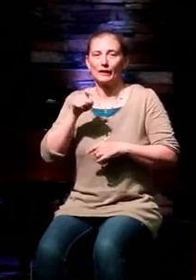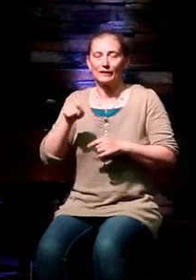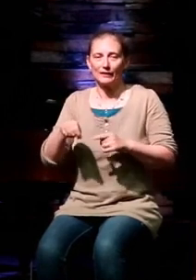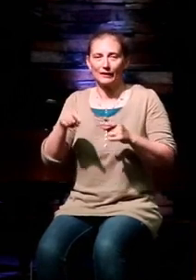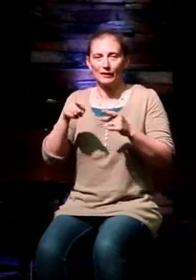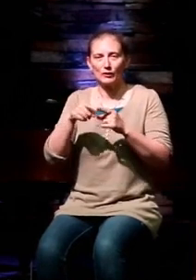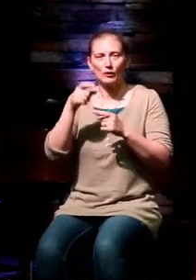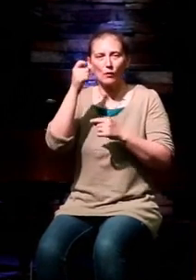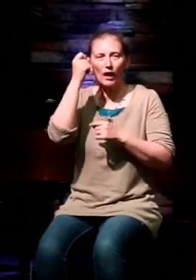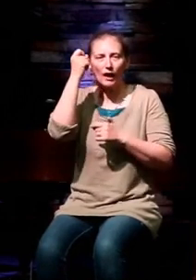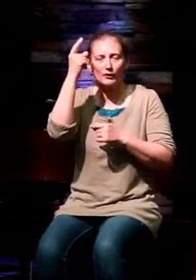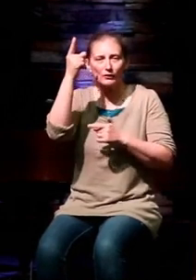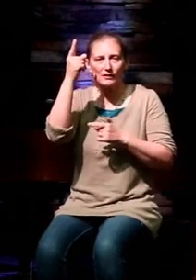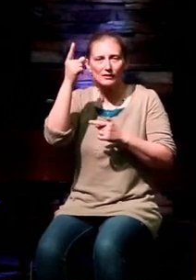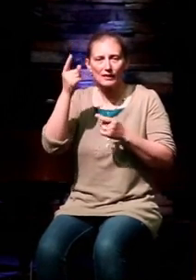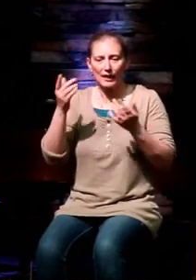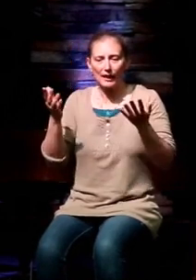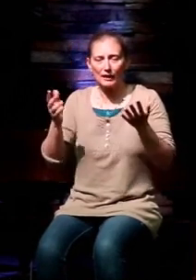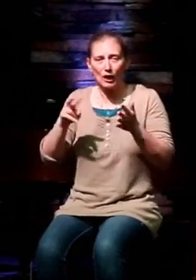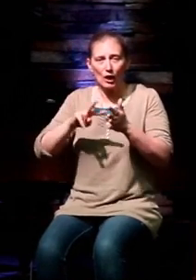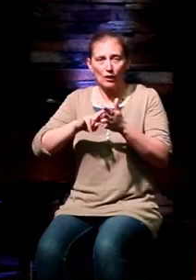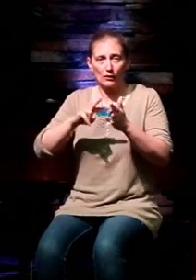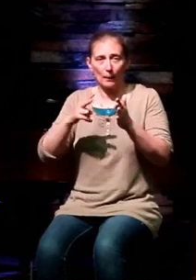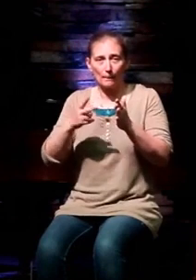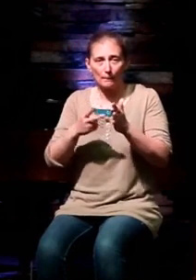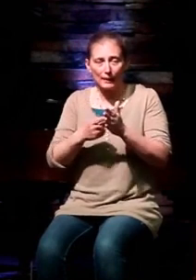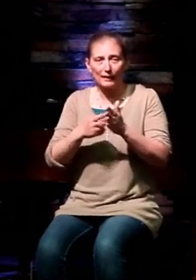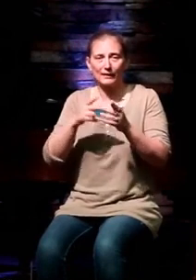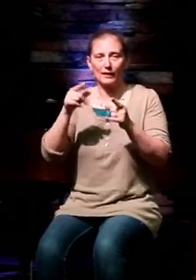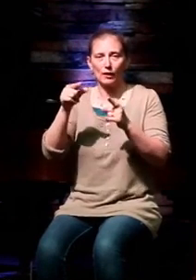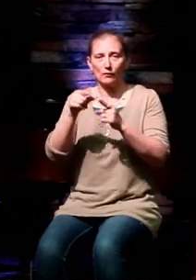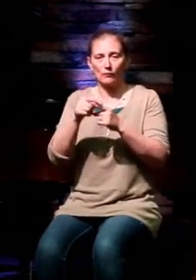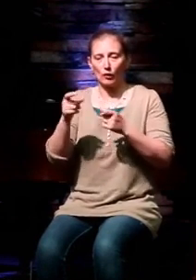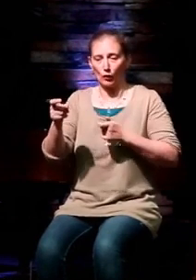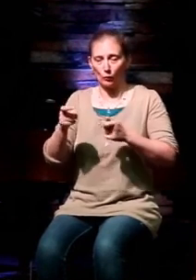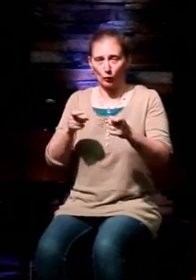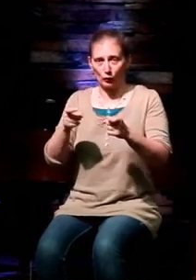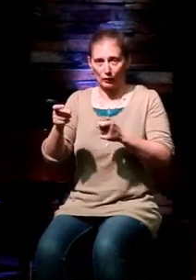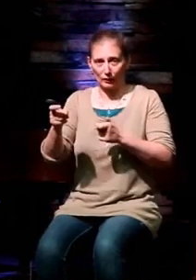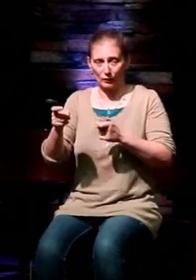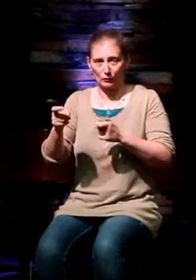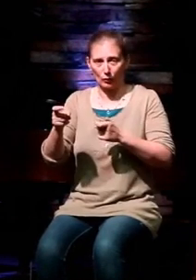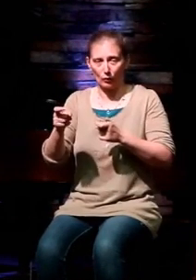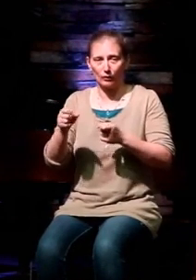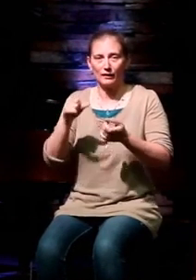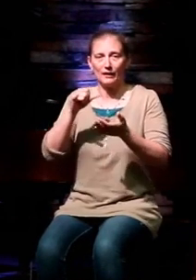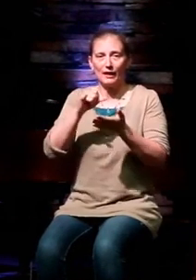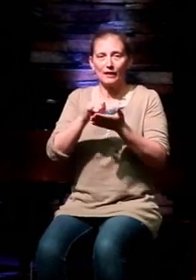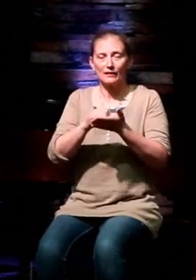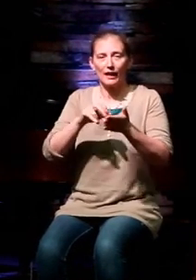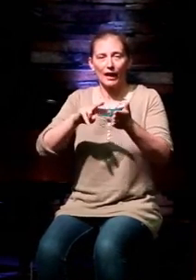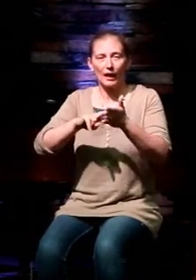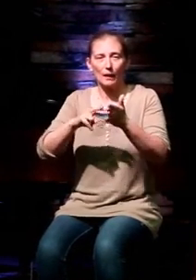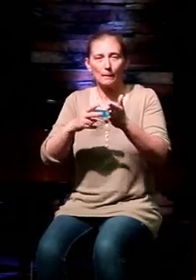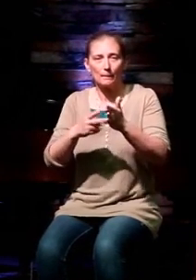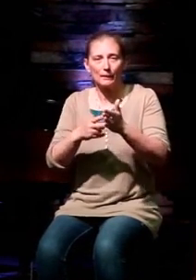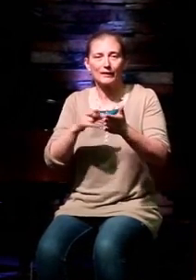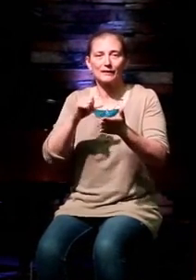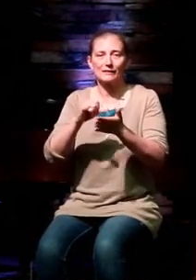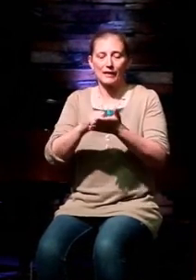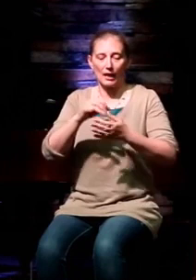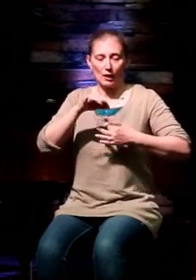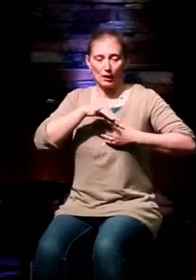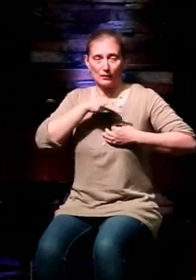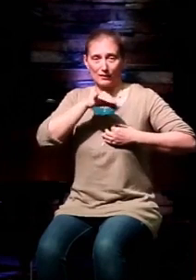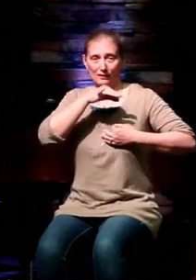about control. He's basically telling us that the Holy Spirit is living on the inside of us to do what needs to be done.